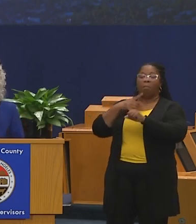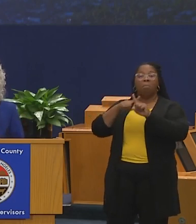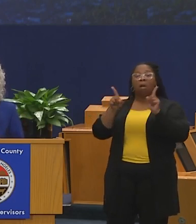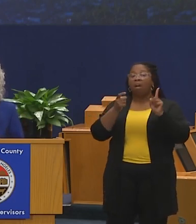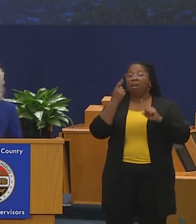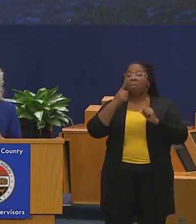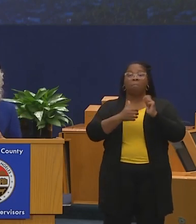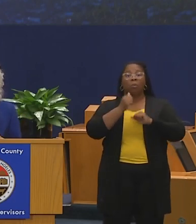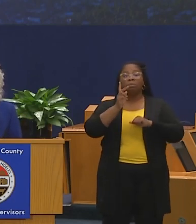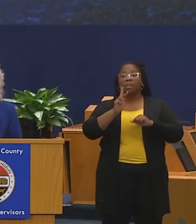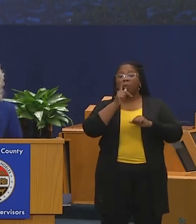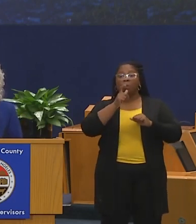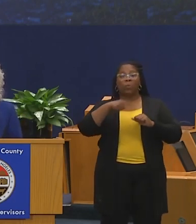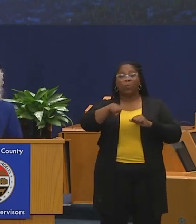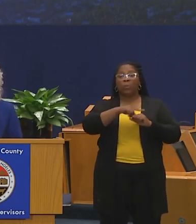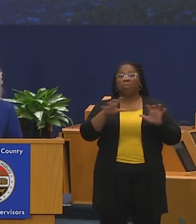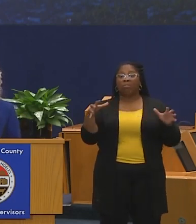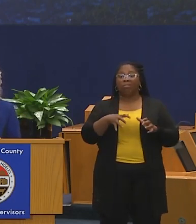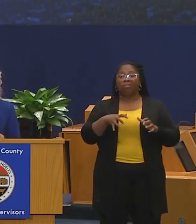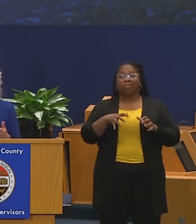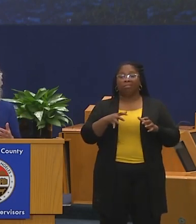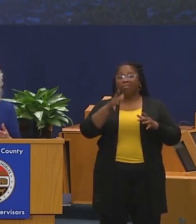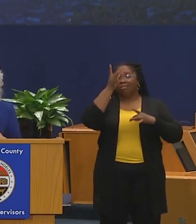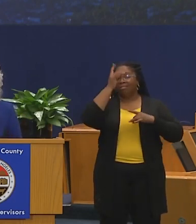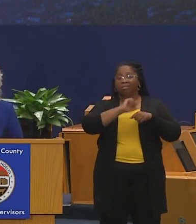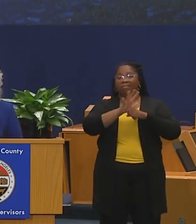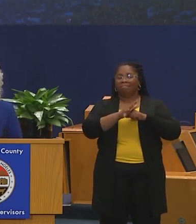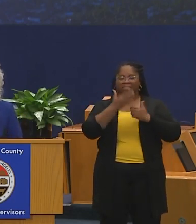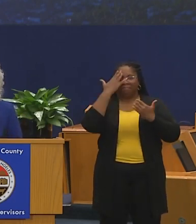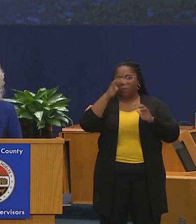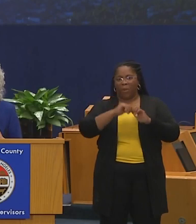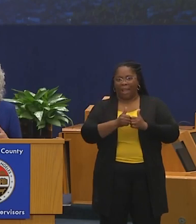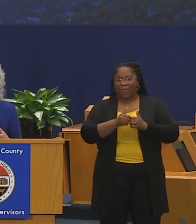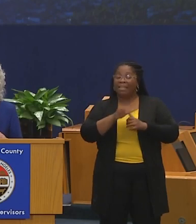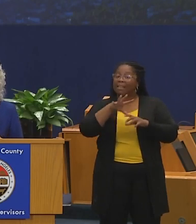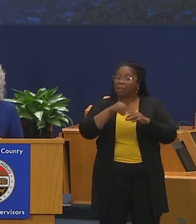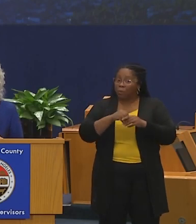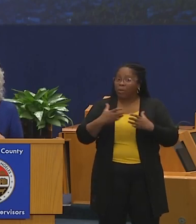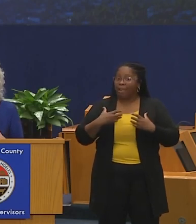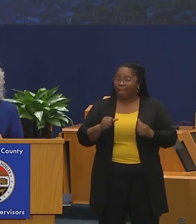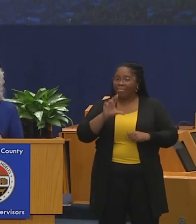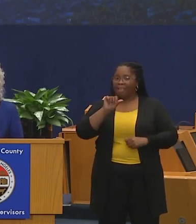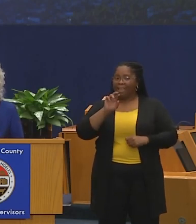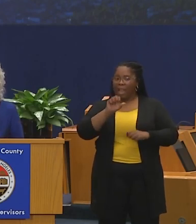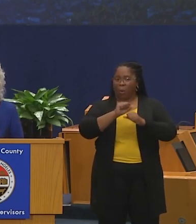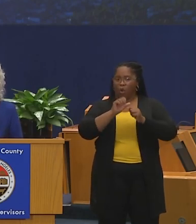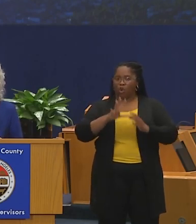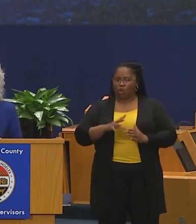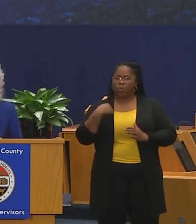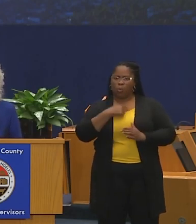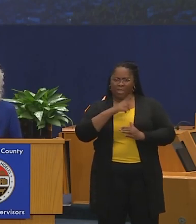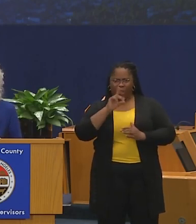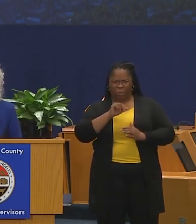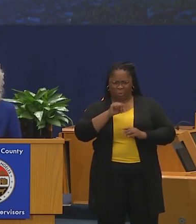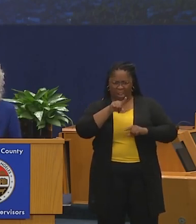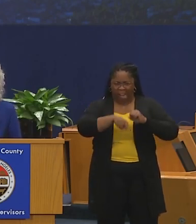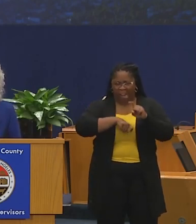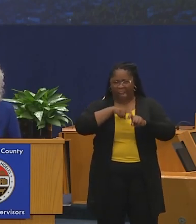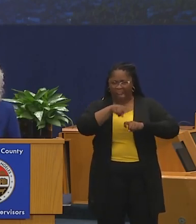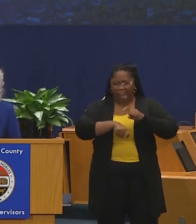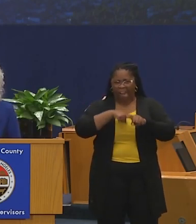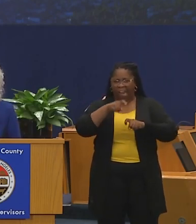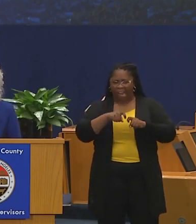of people actually can't tell us. And this includes healthcare workers. We do a look and do some intensive interviewing of